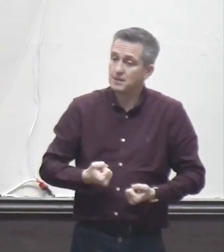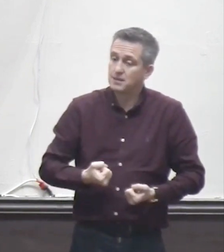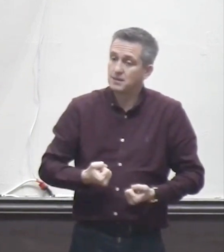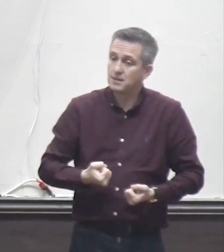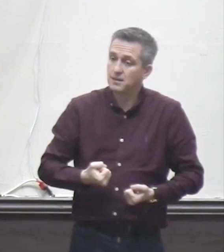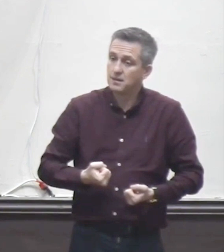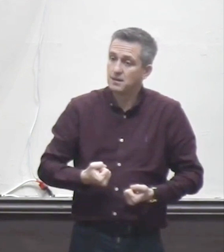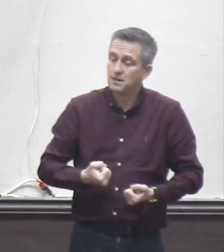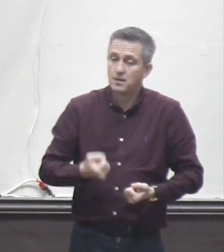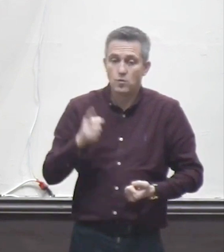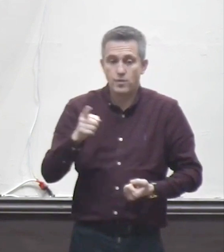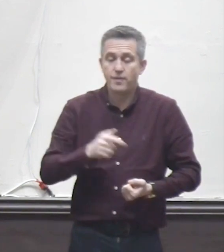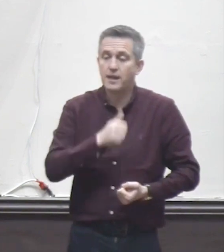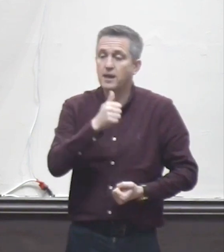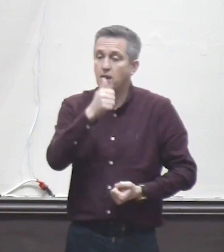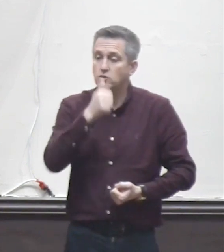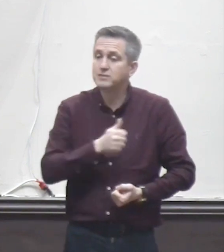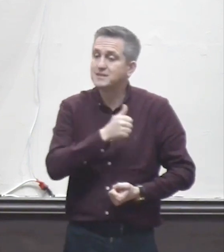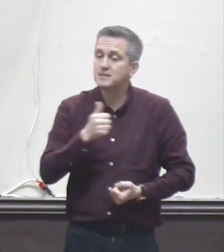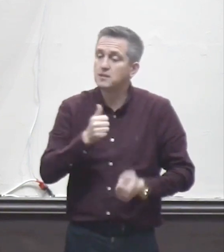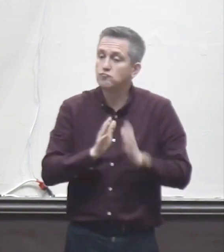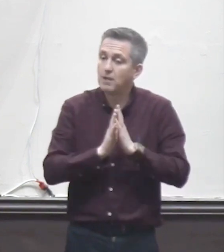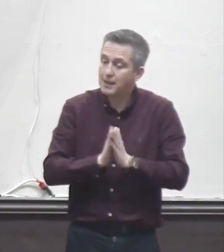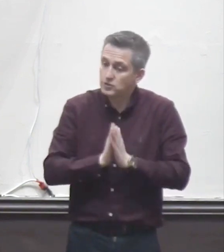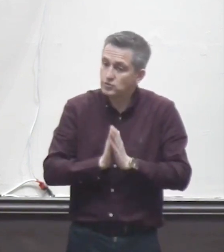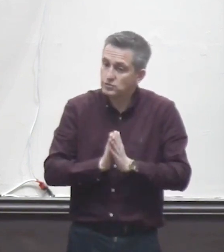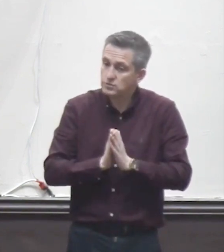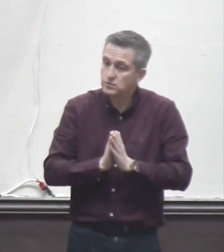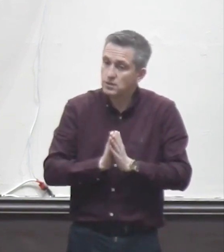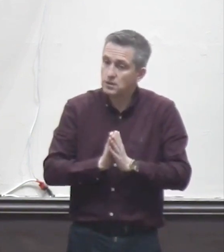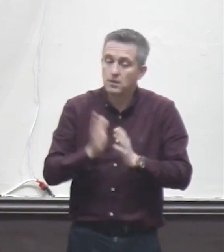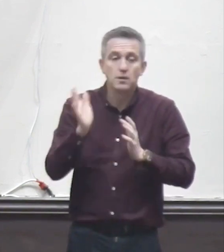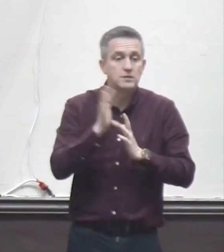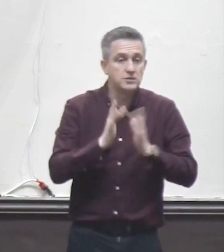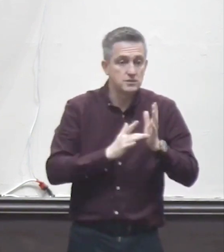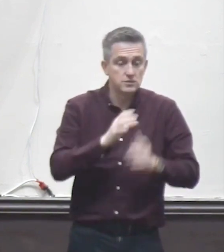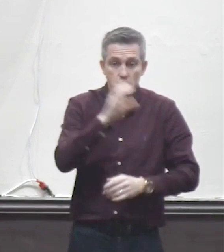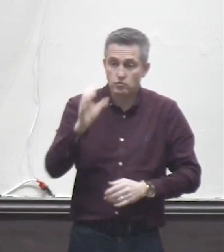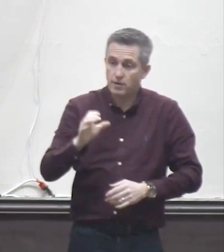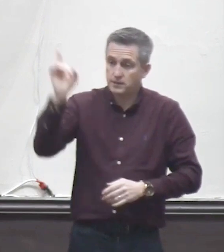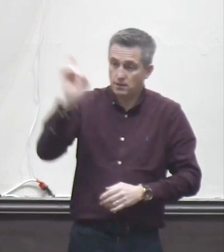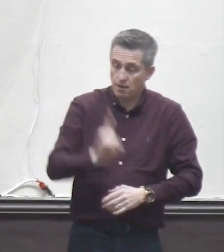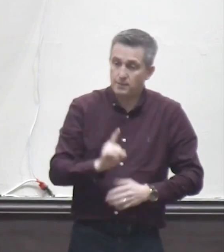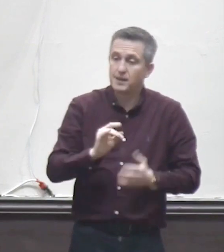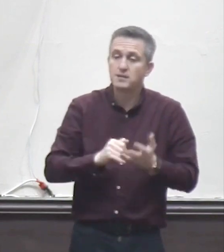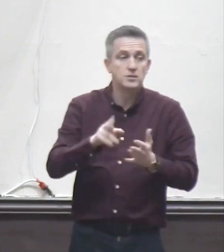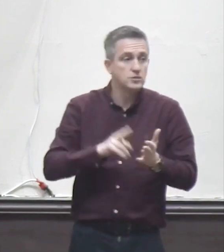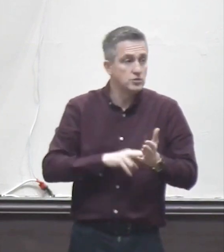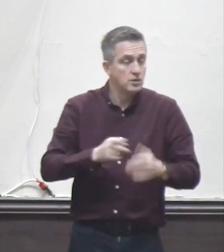in with regards to the Christian religion, with regards to Isa alayhi salam, Jesus Christ coming down as a son of God.